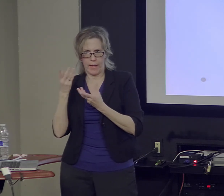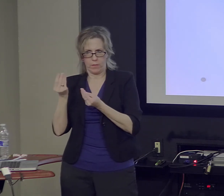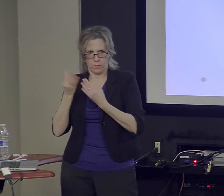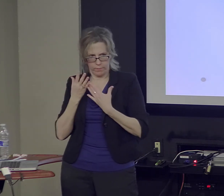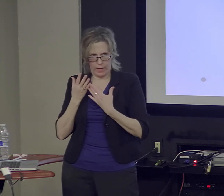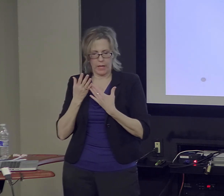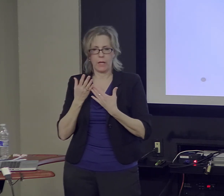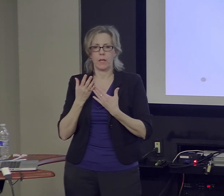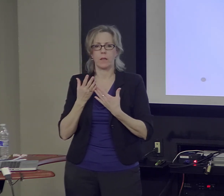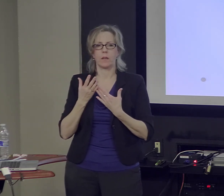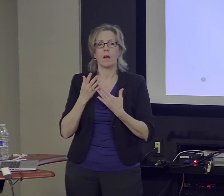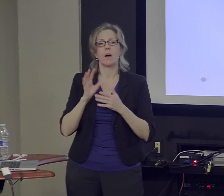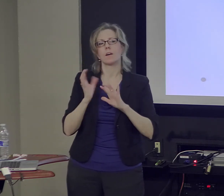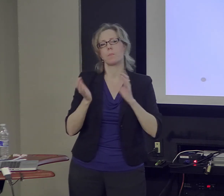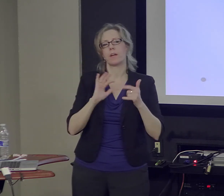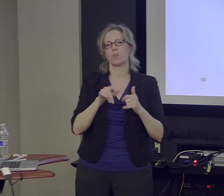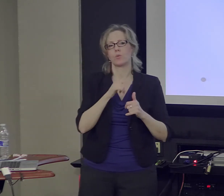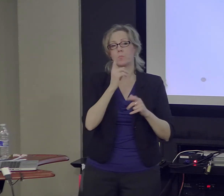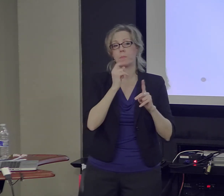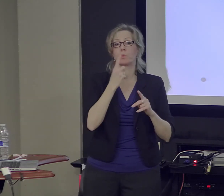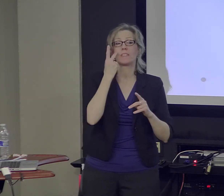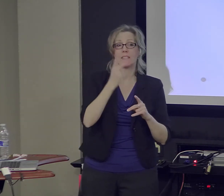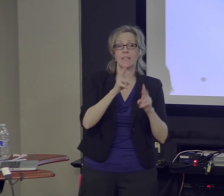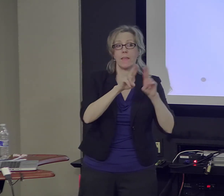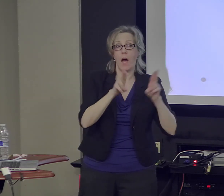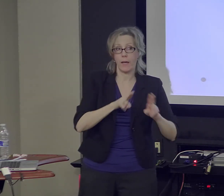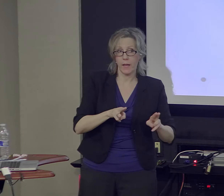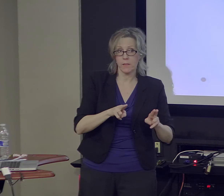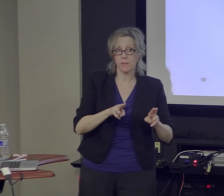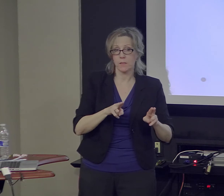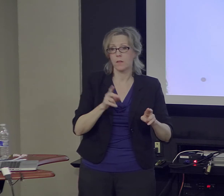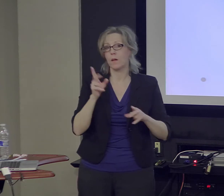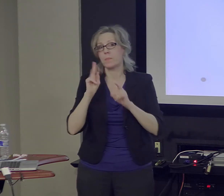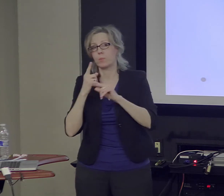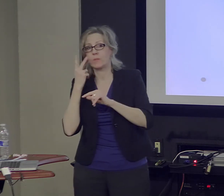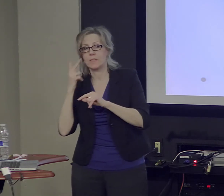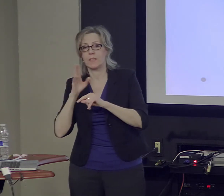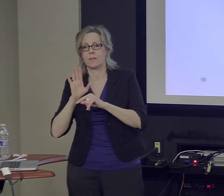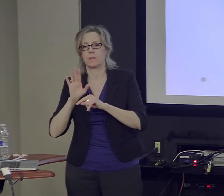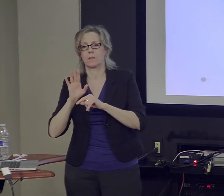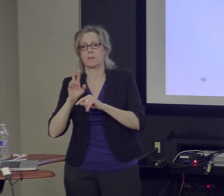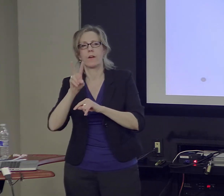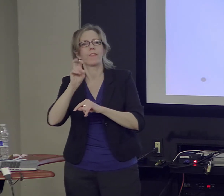they were comprehending the information, if it was accurate, if it was not.